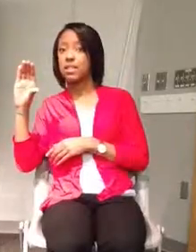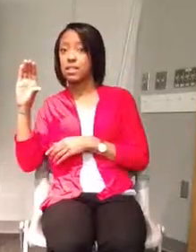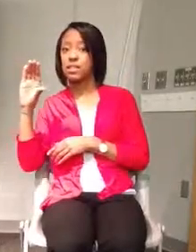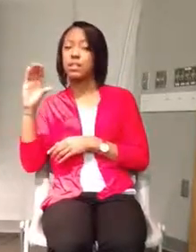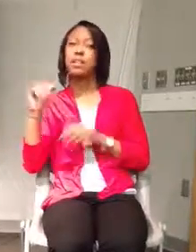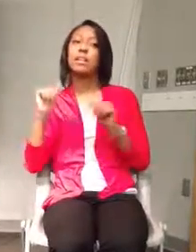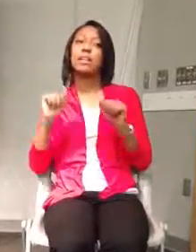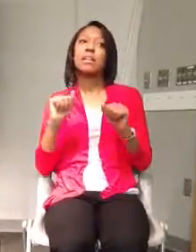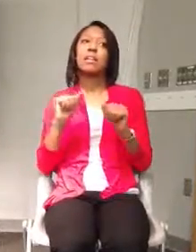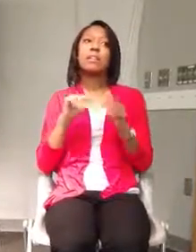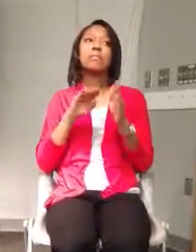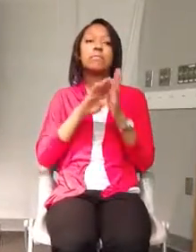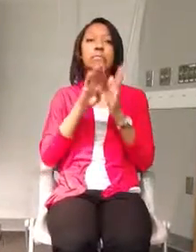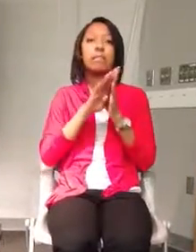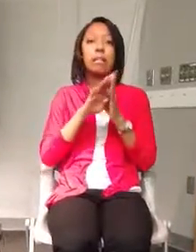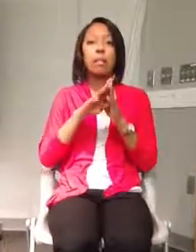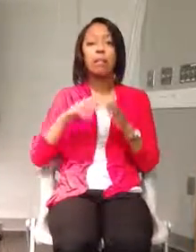bacteria that is